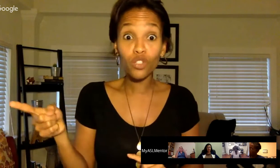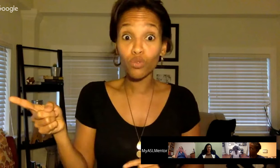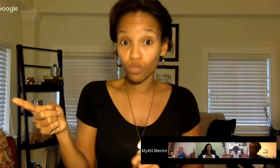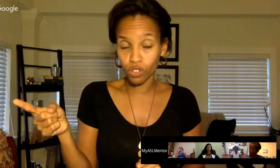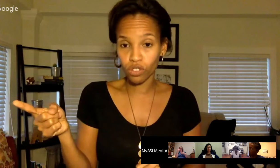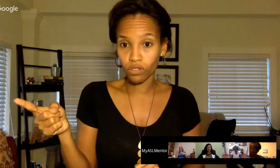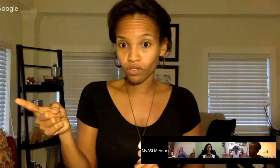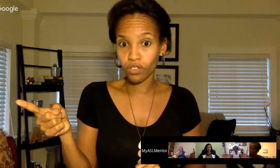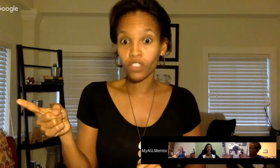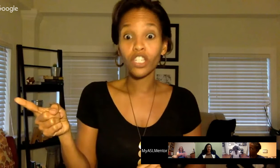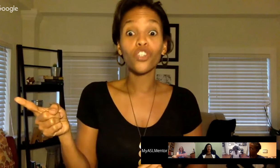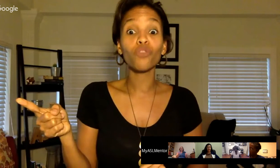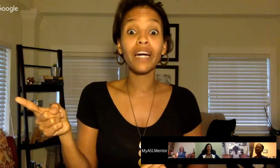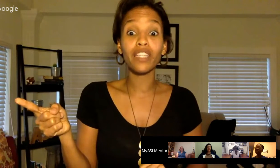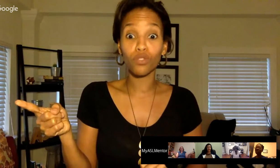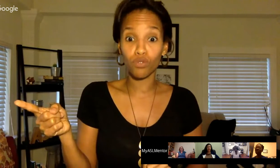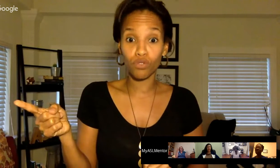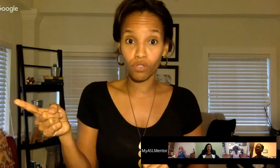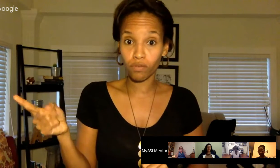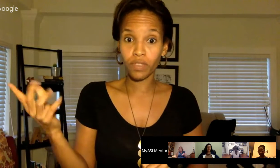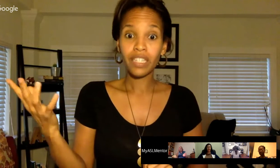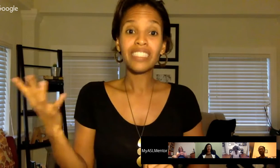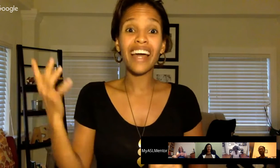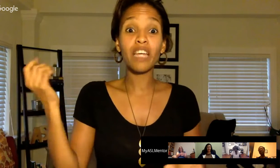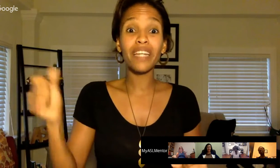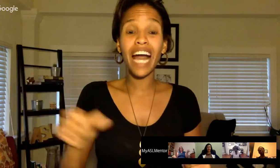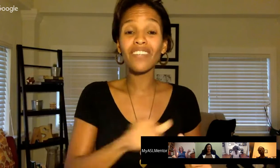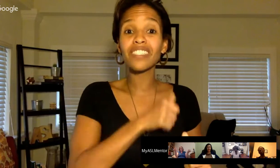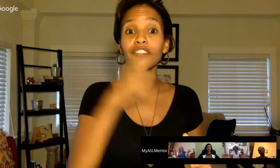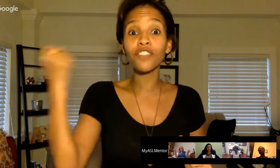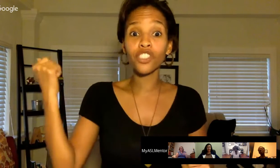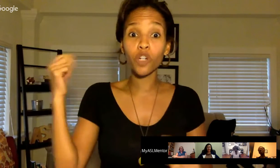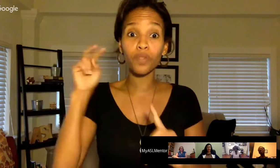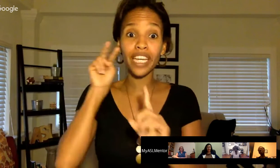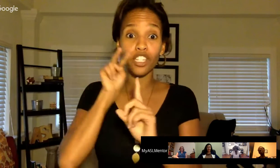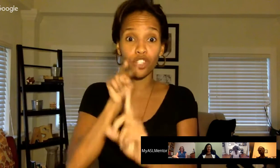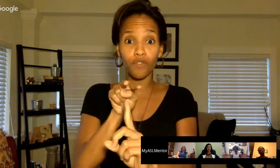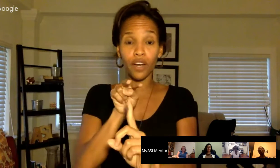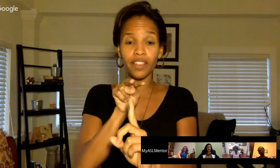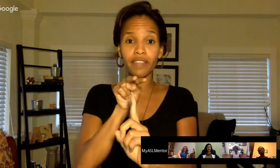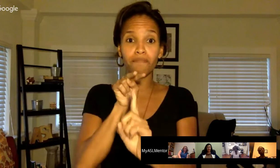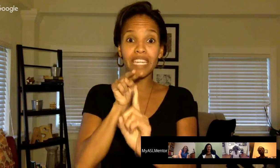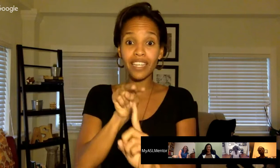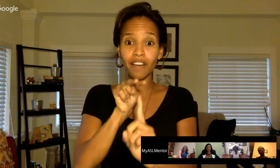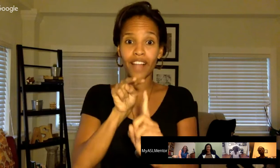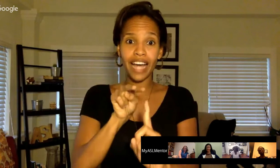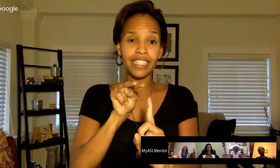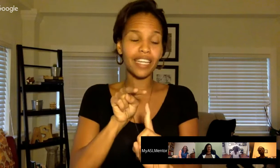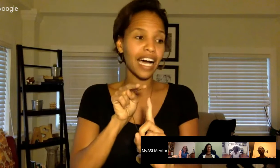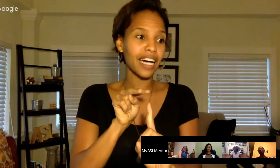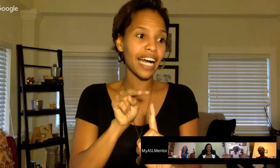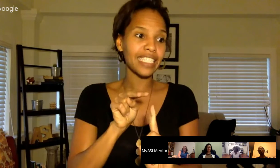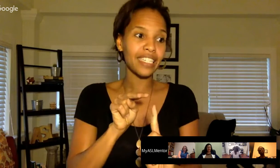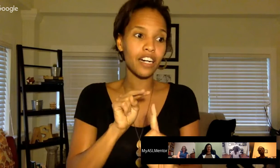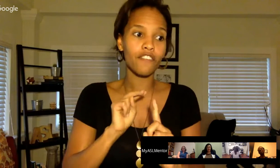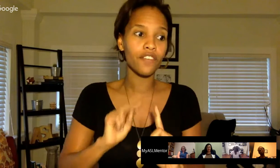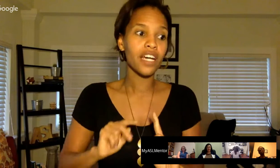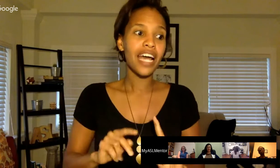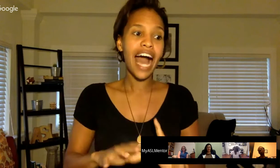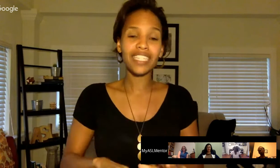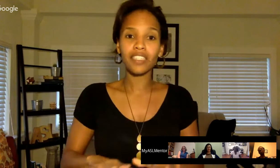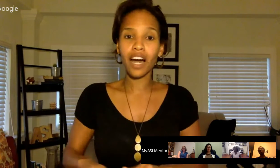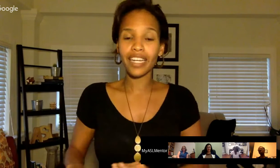You may lose. You might lose. Does anybody have a different interpretation of what the meaning of that idea